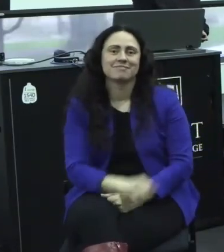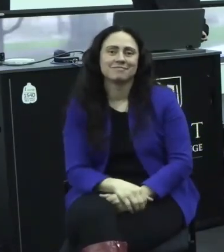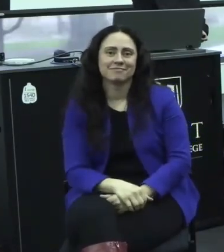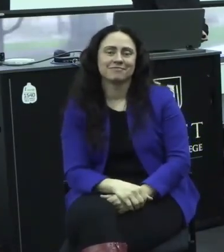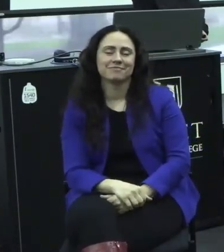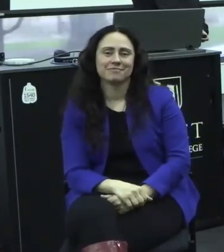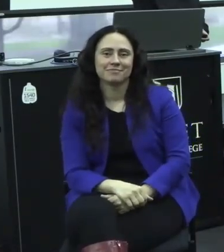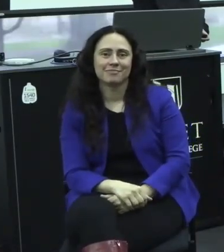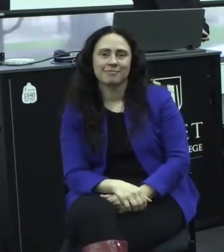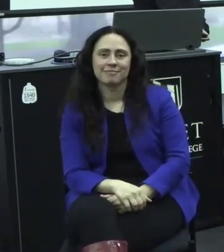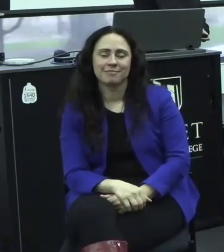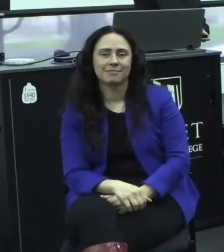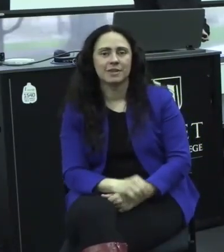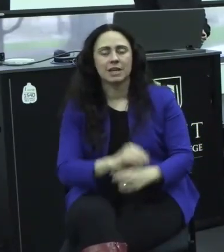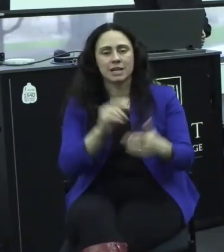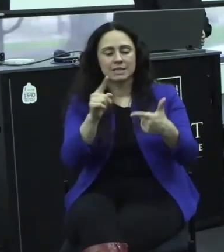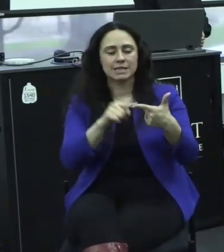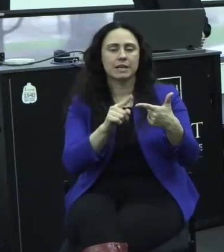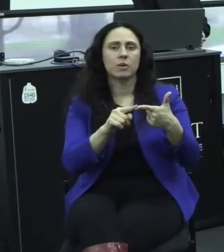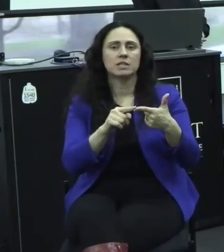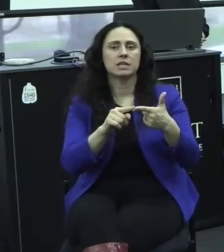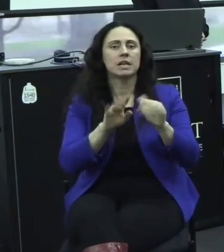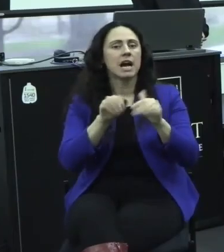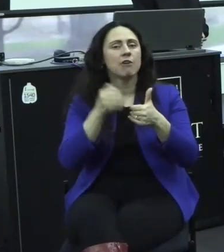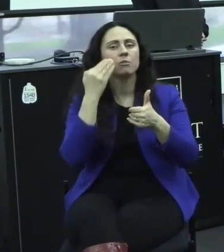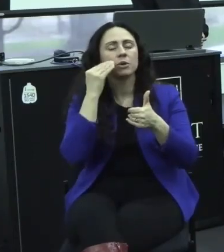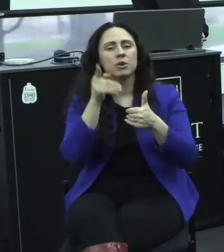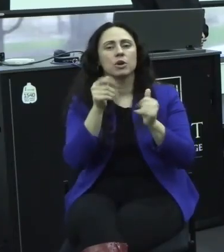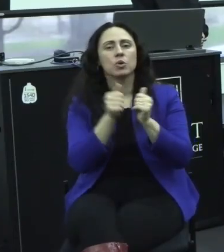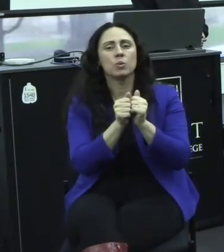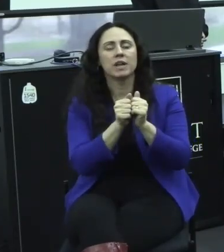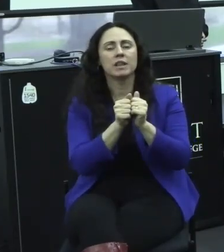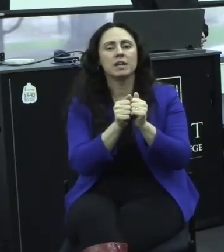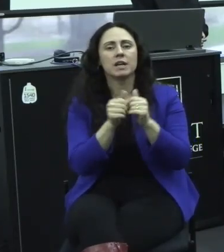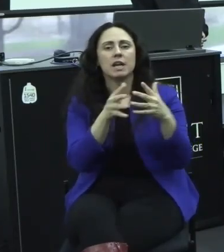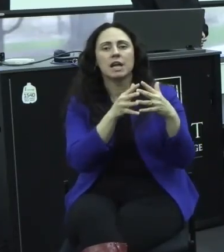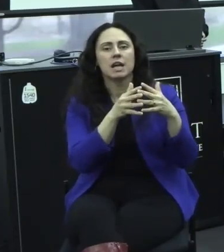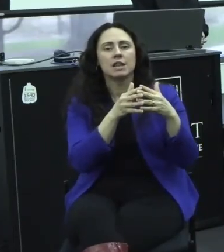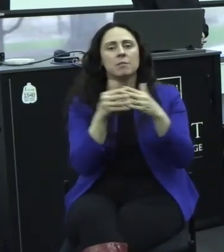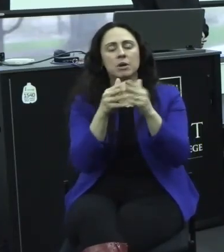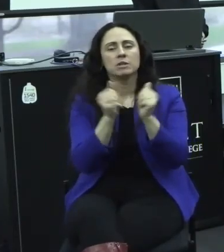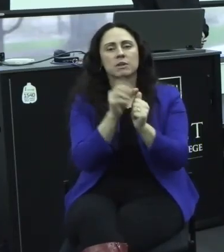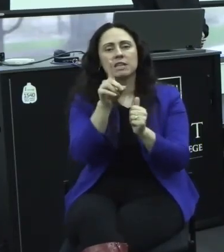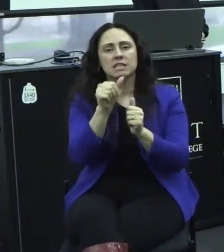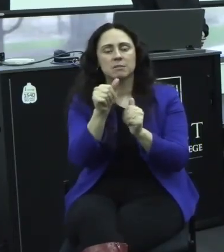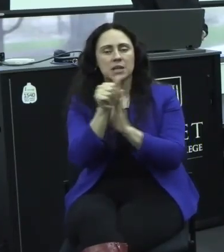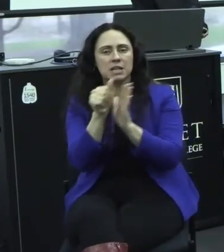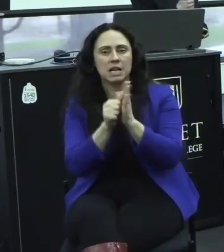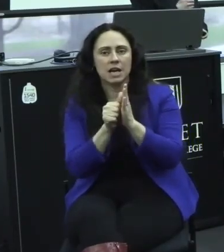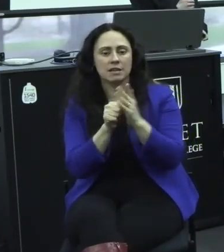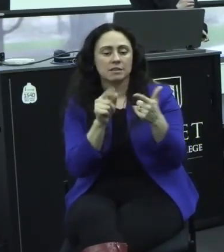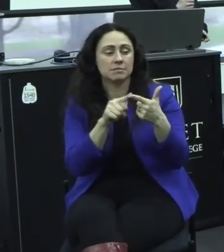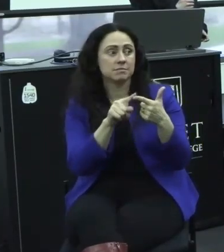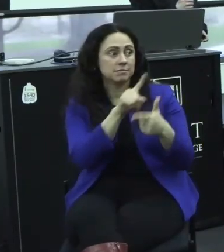Very good. Second question, now how familiar are you with the American Disability Act?